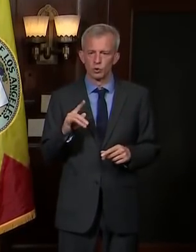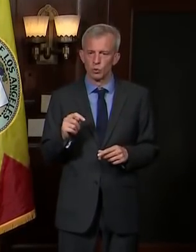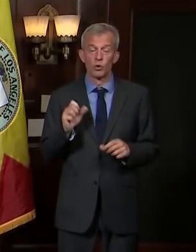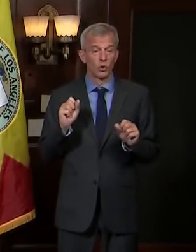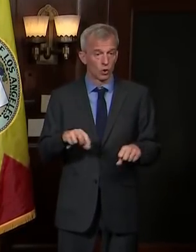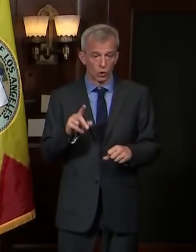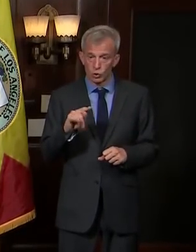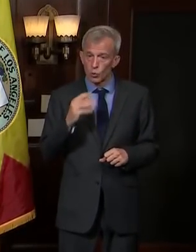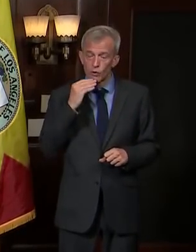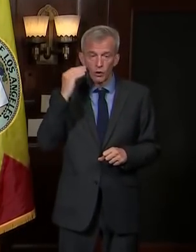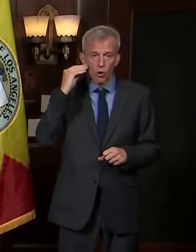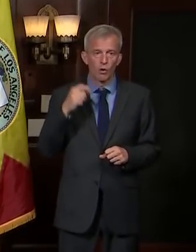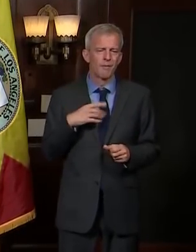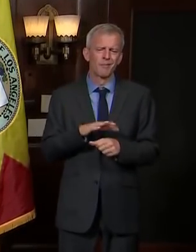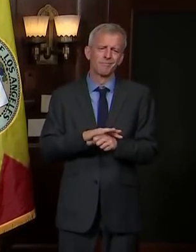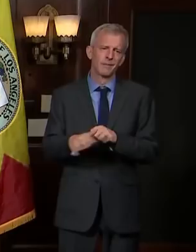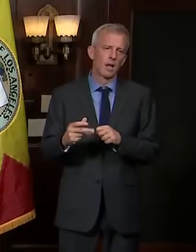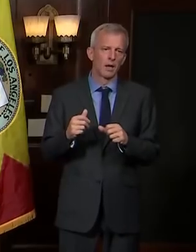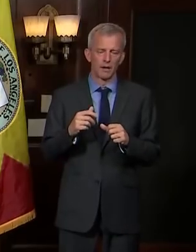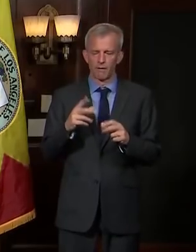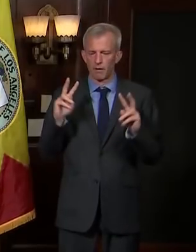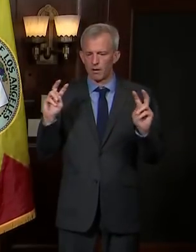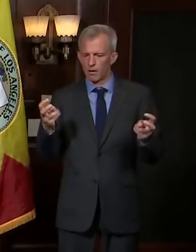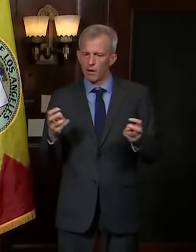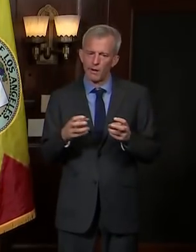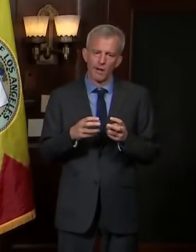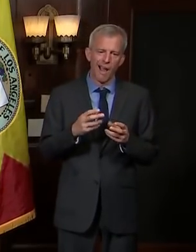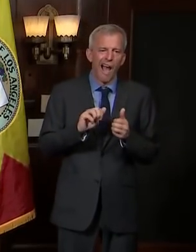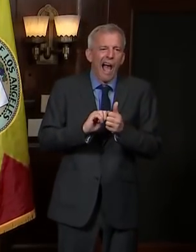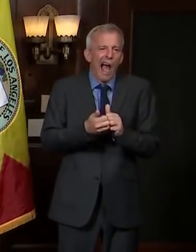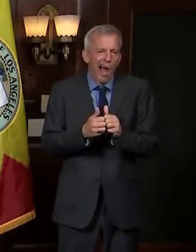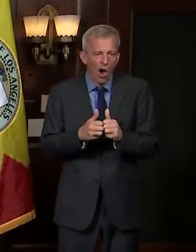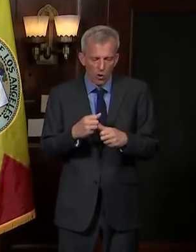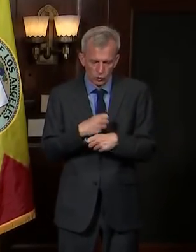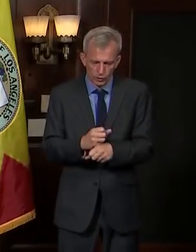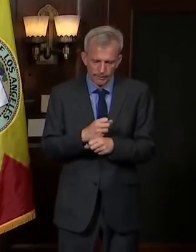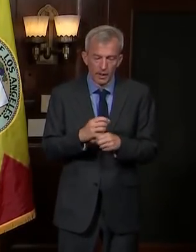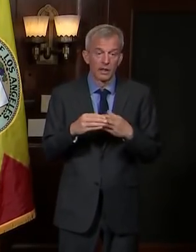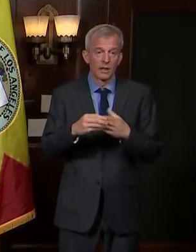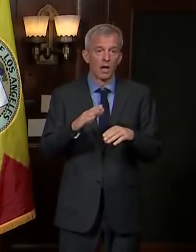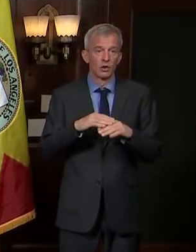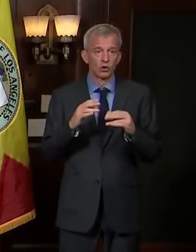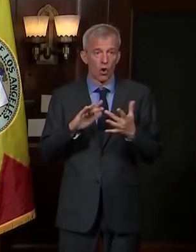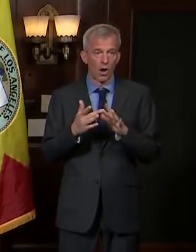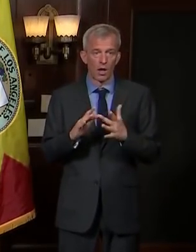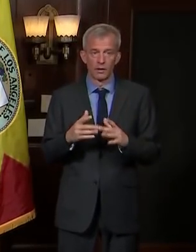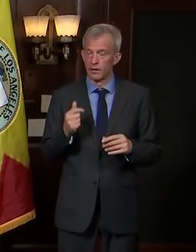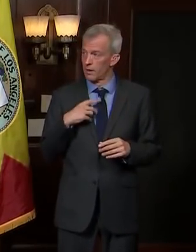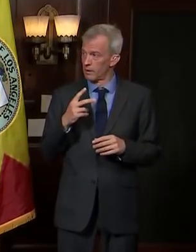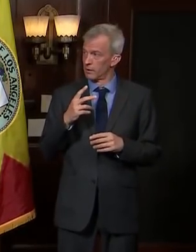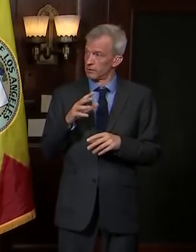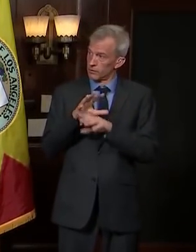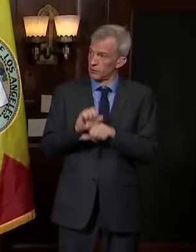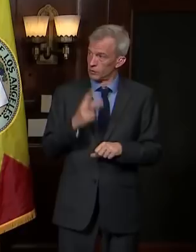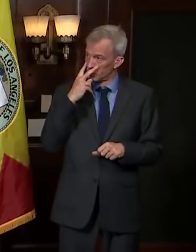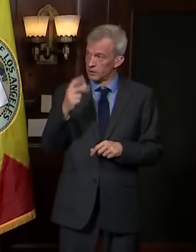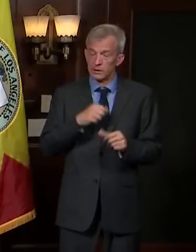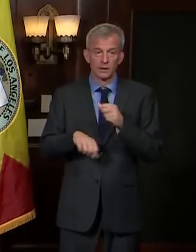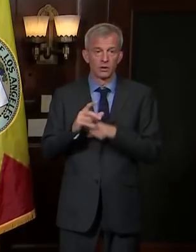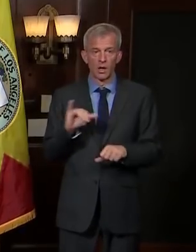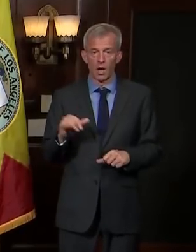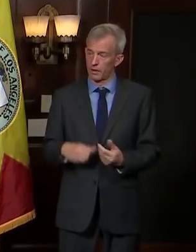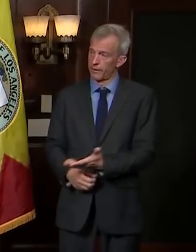home. There's plenty of how-to guides online. And we're going to have to get used to, seeing each other like this.